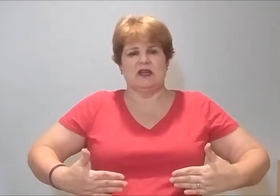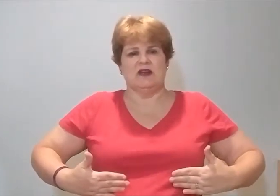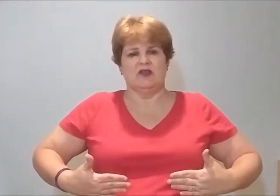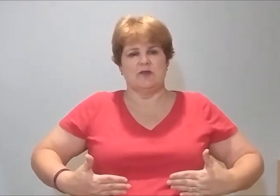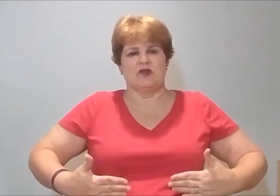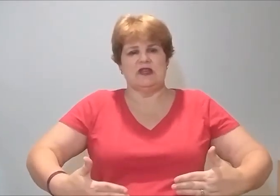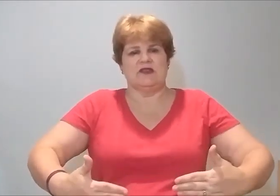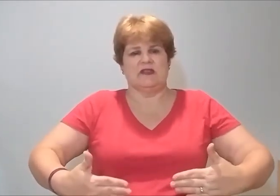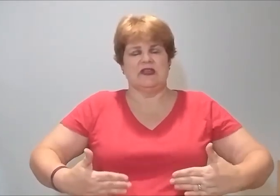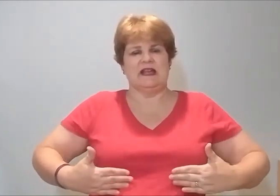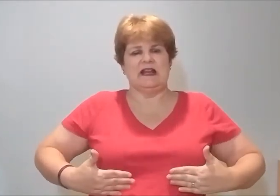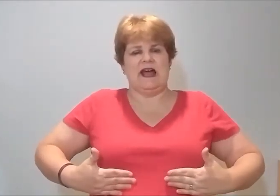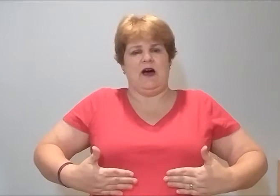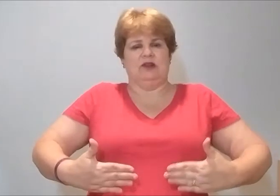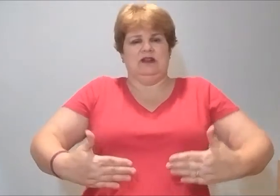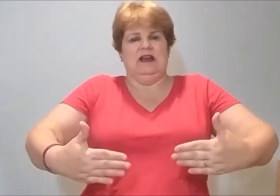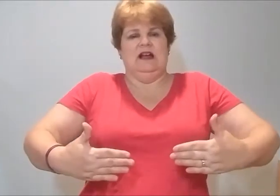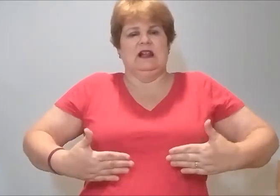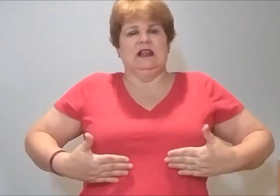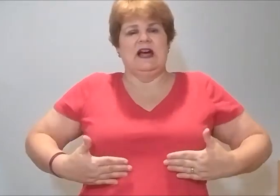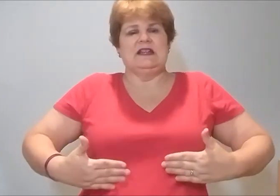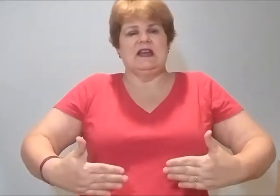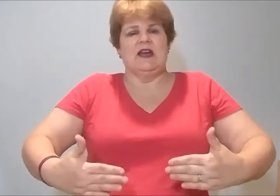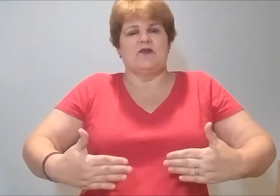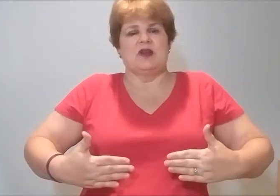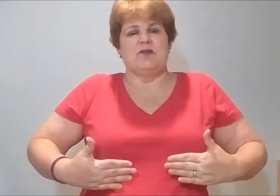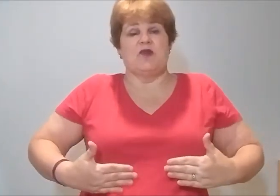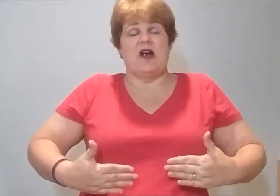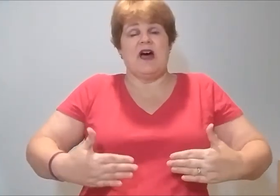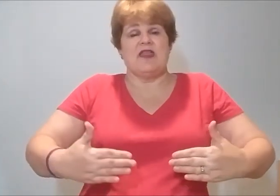the breathing, the in and out. Let every breath,